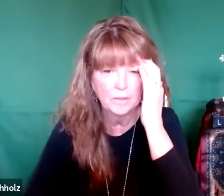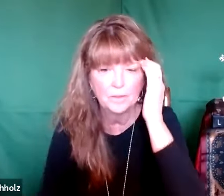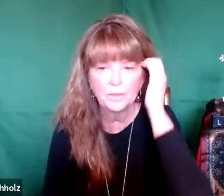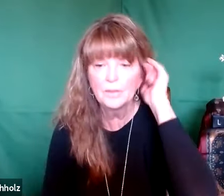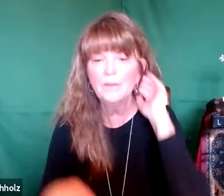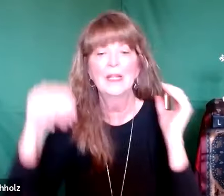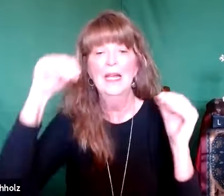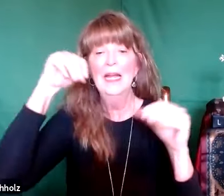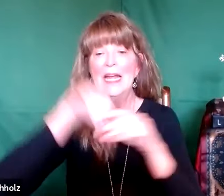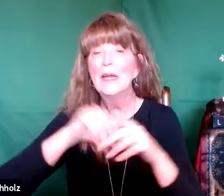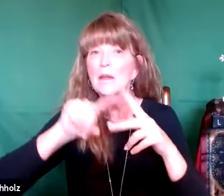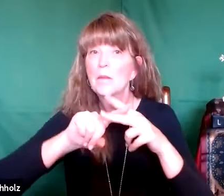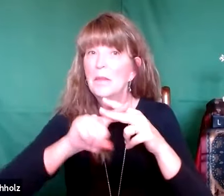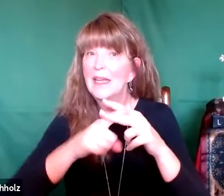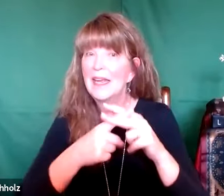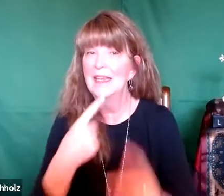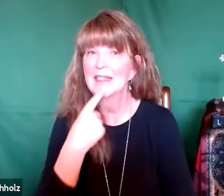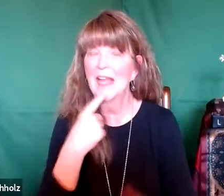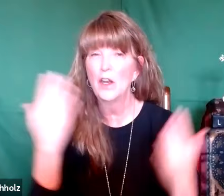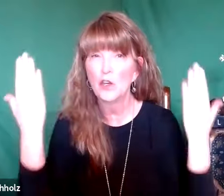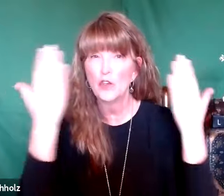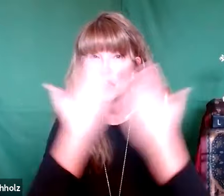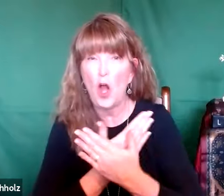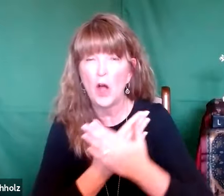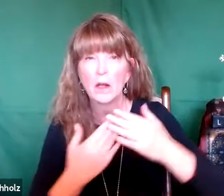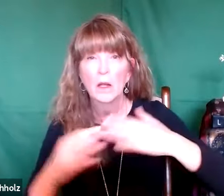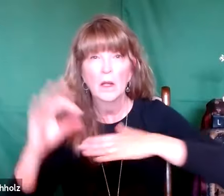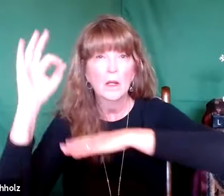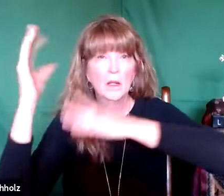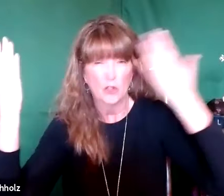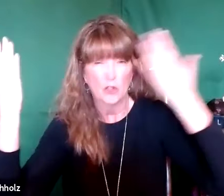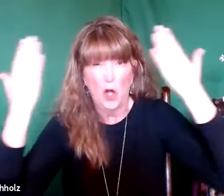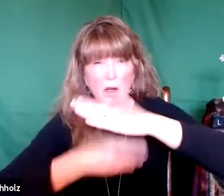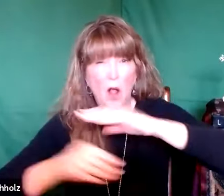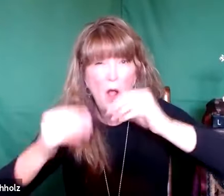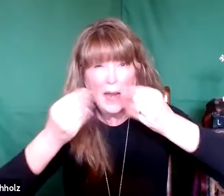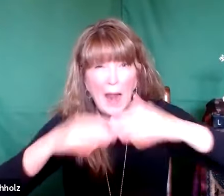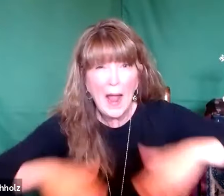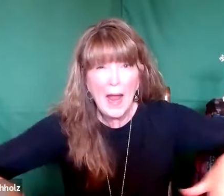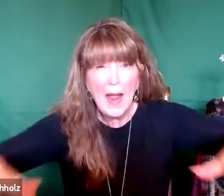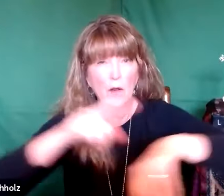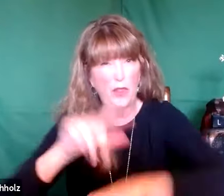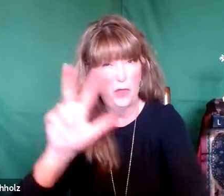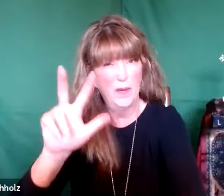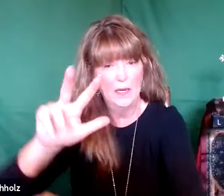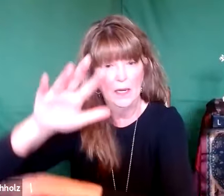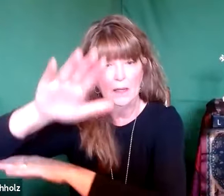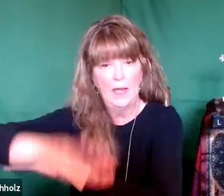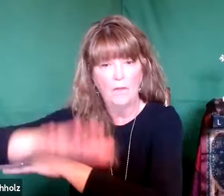I want to give you a little history about the beginning of this passage. At the beginning, it said that darkness had covered